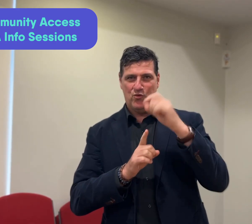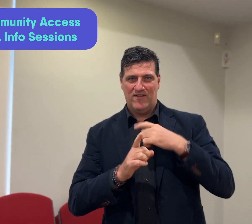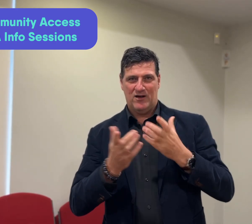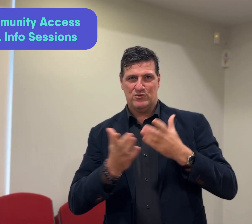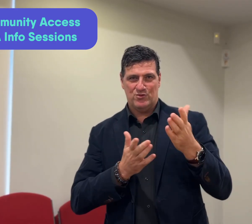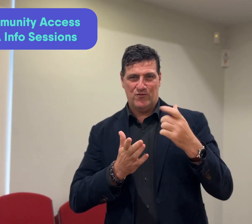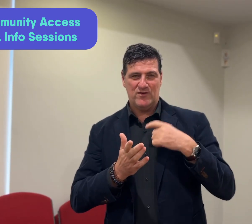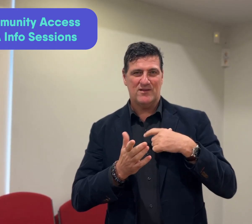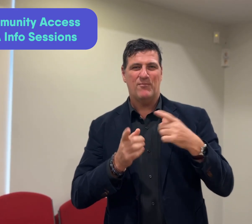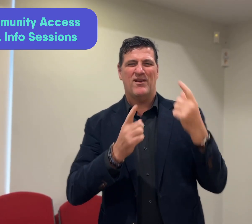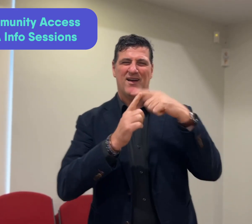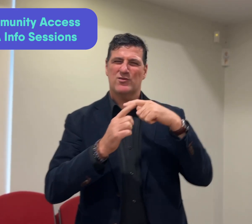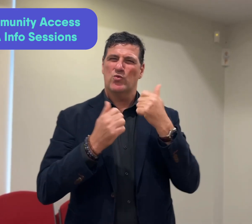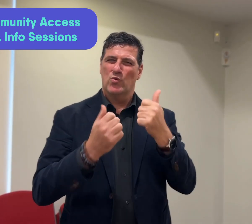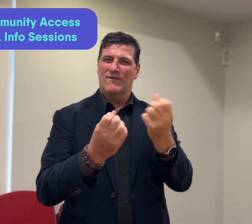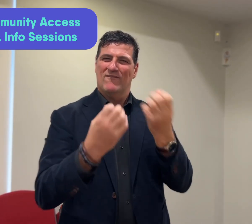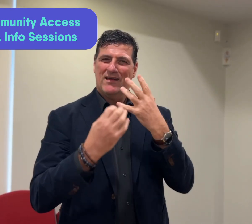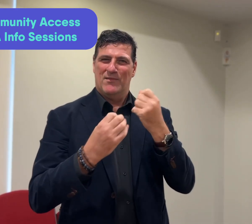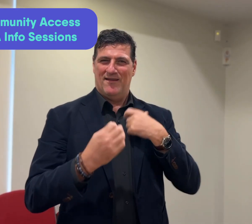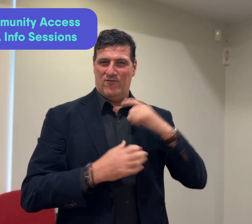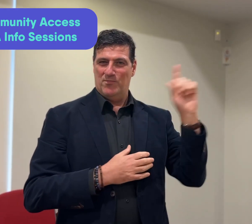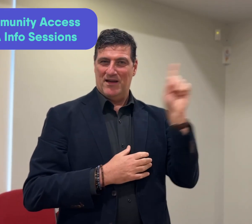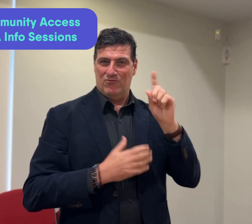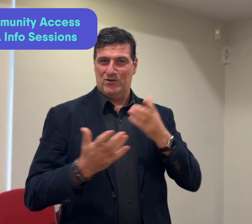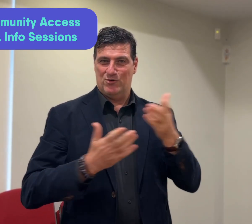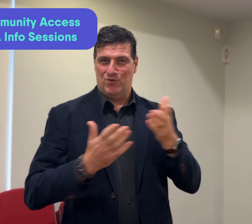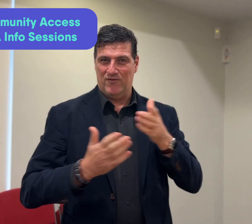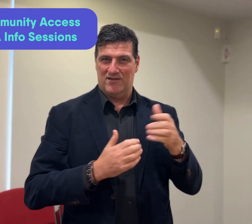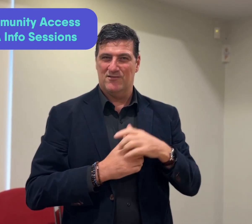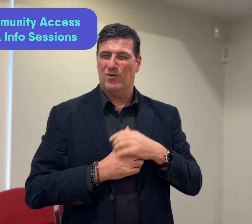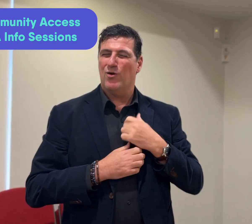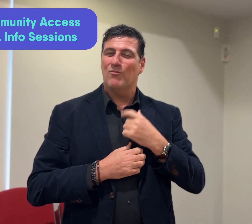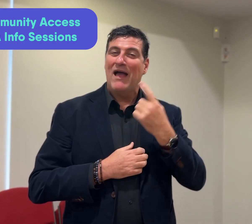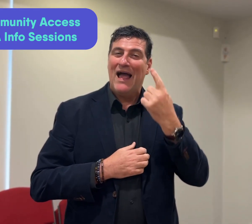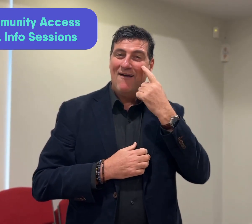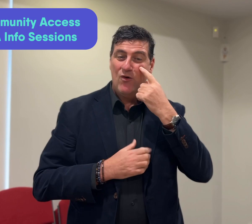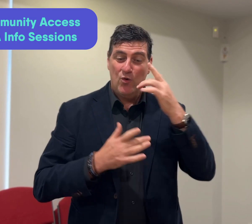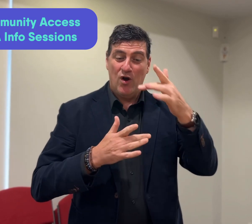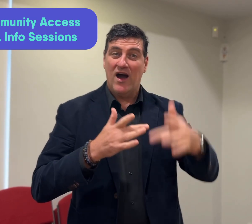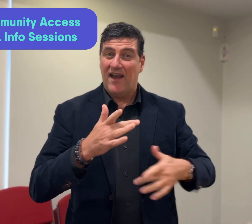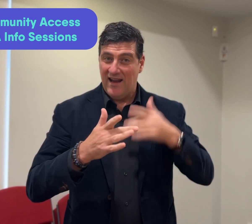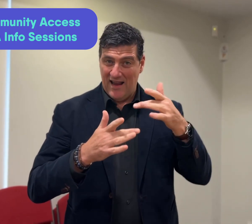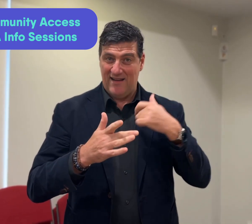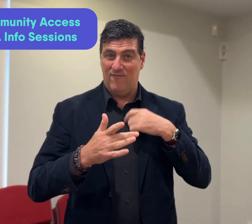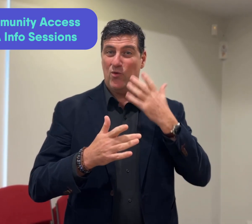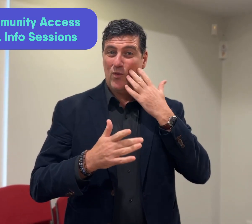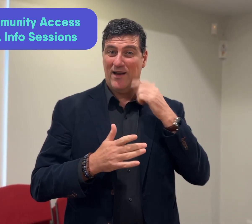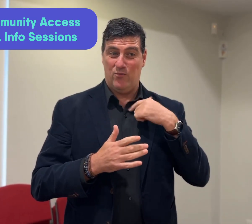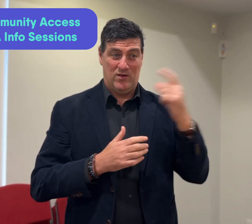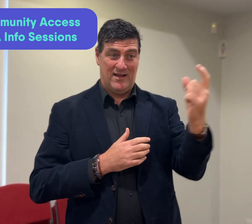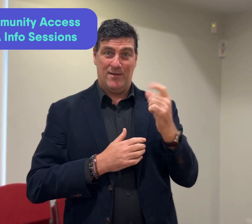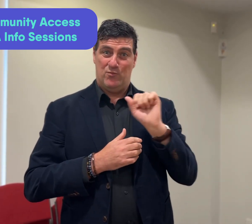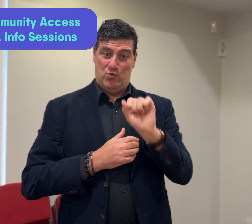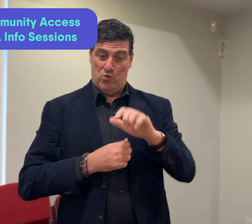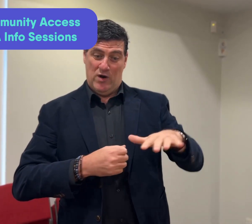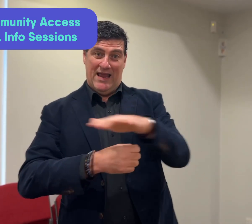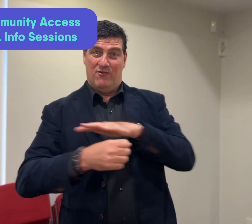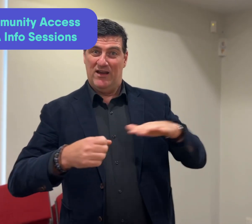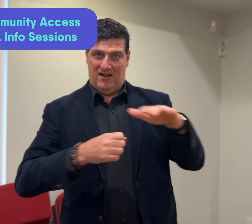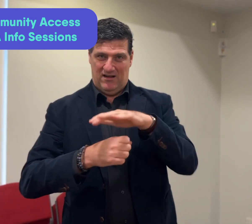and how can we improve our service, plus to get feedback from our current services. So please look online on